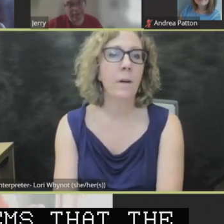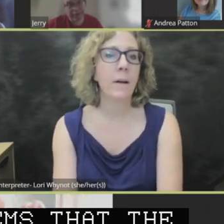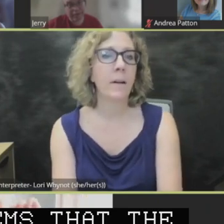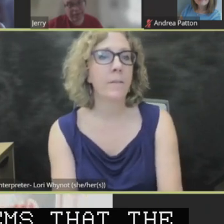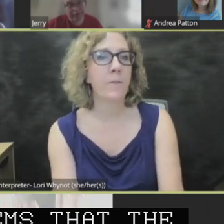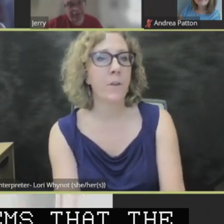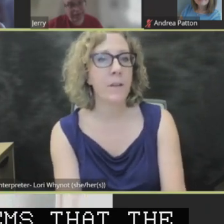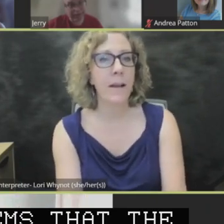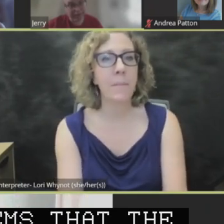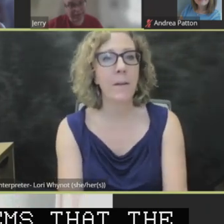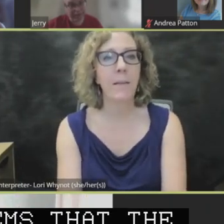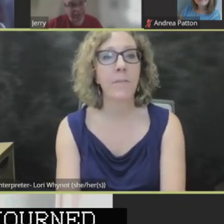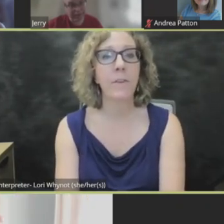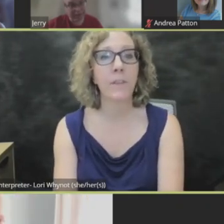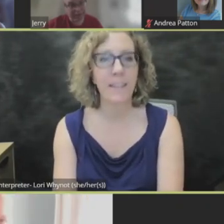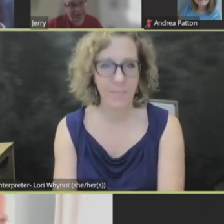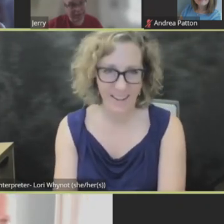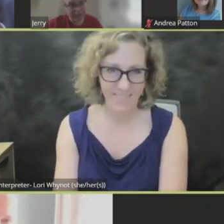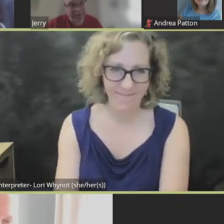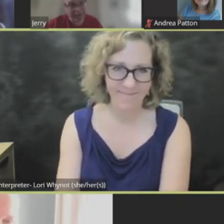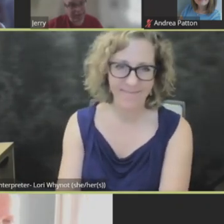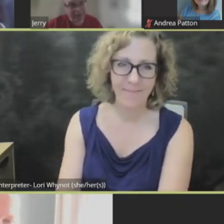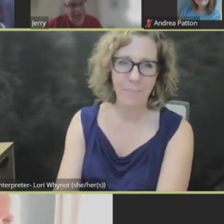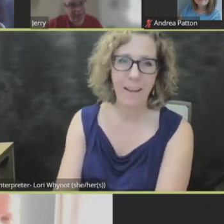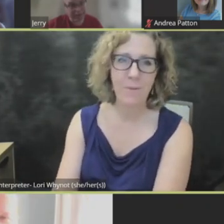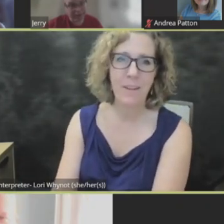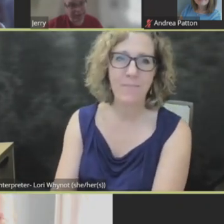all for your time, and have a very good evening.